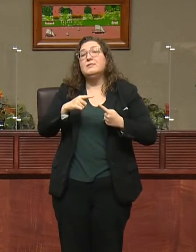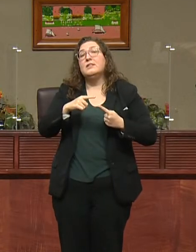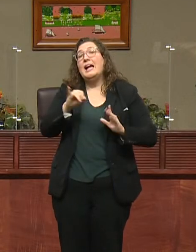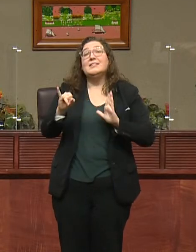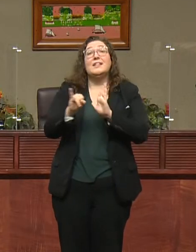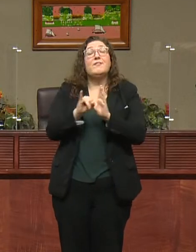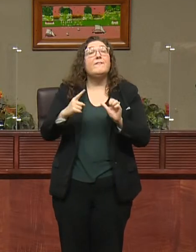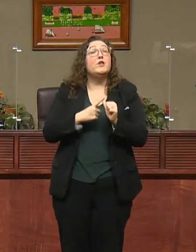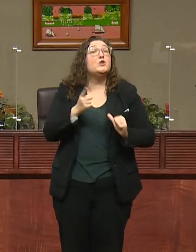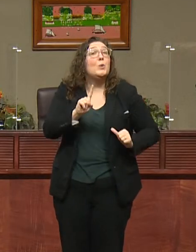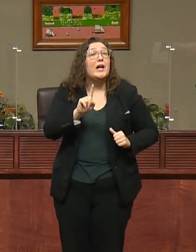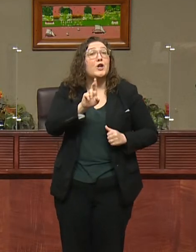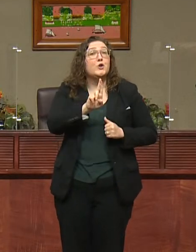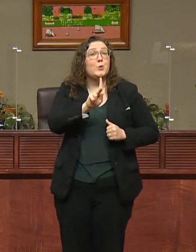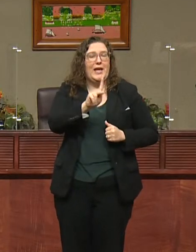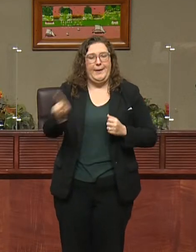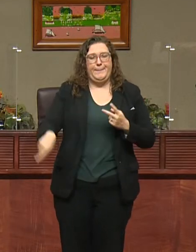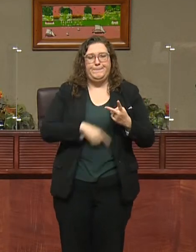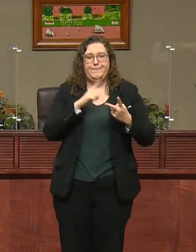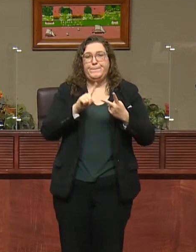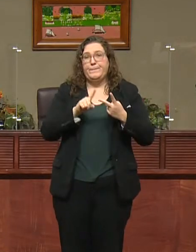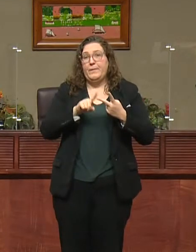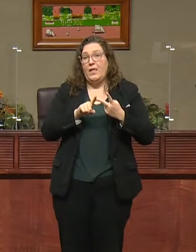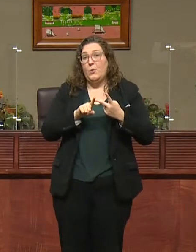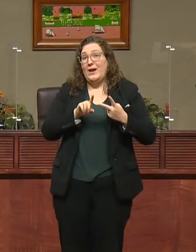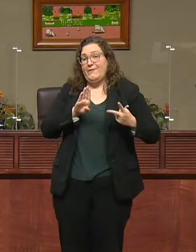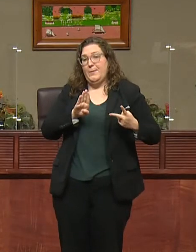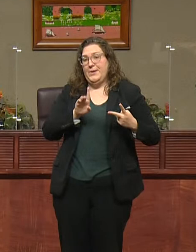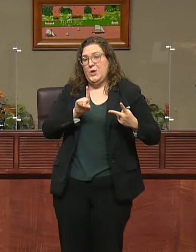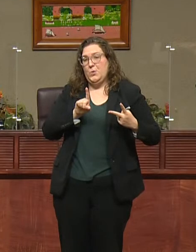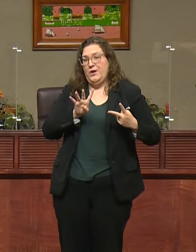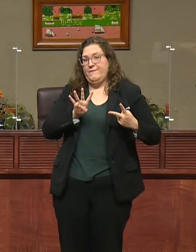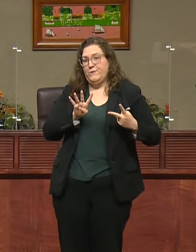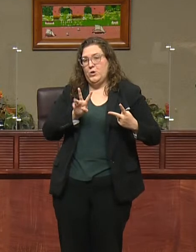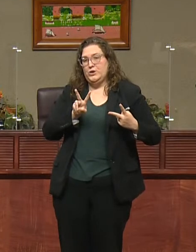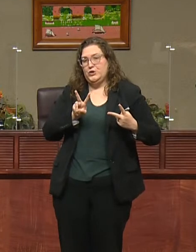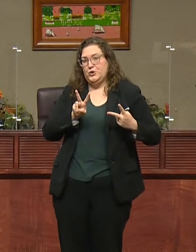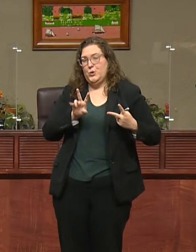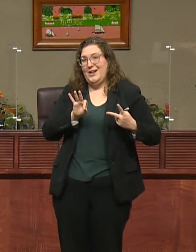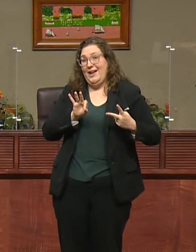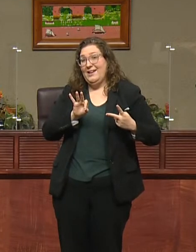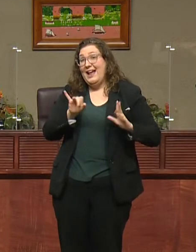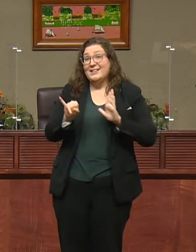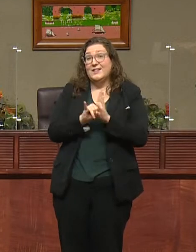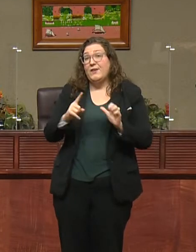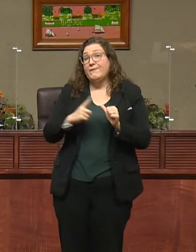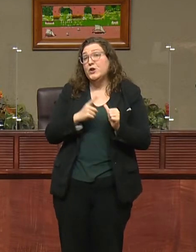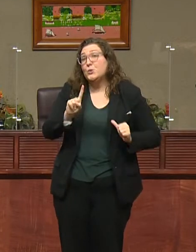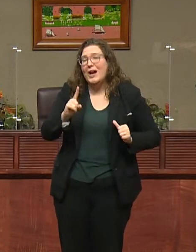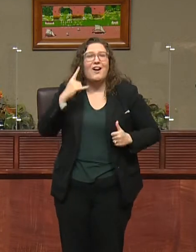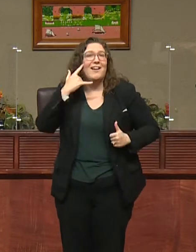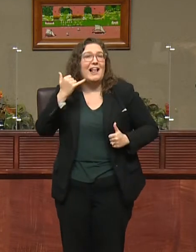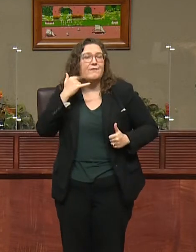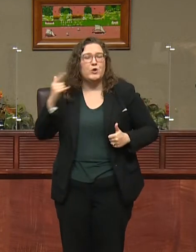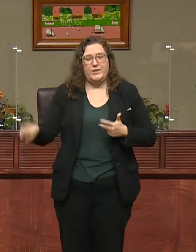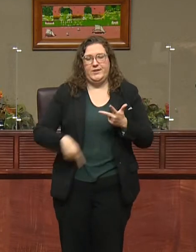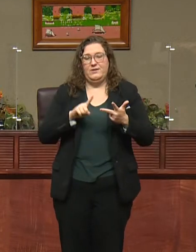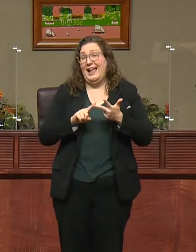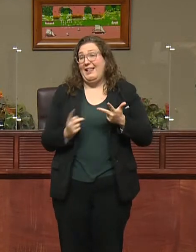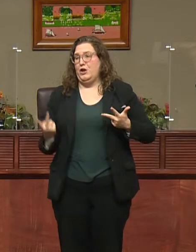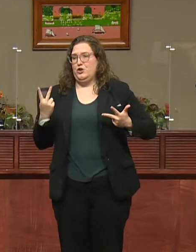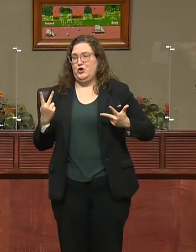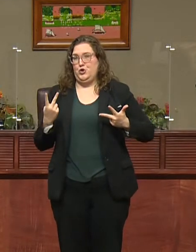United Kingdom. One was the B.1.429 variant, first identified in California. And 2 were